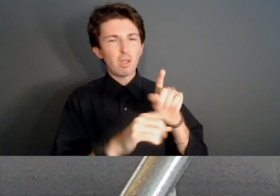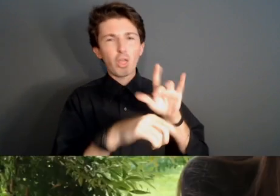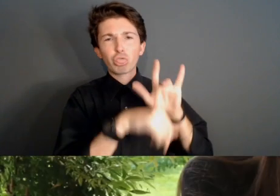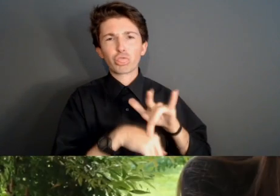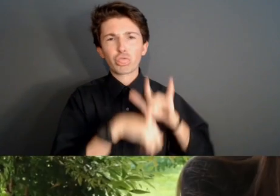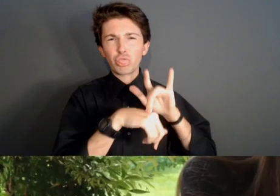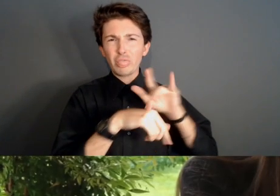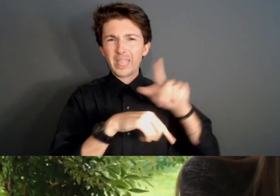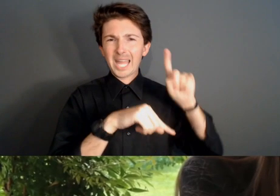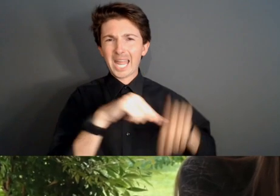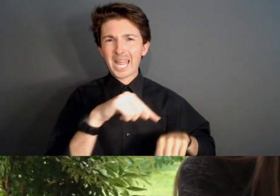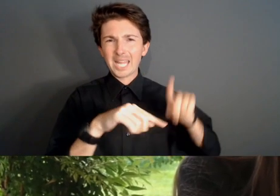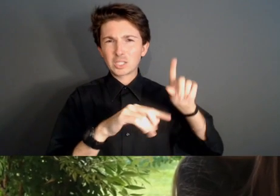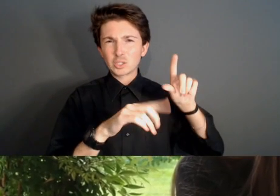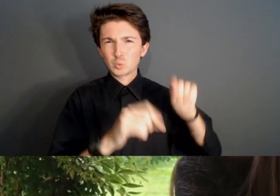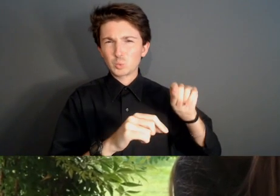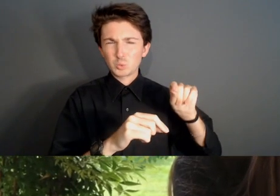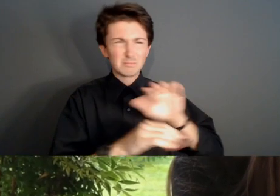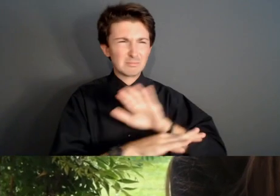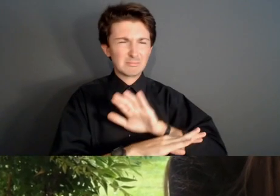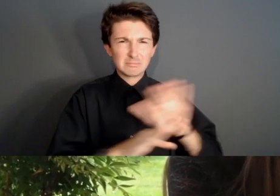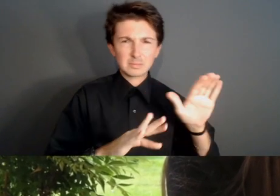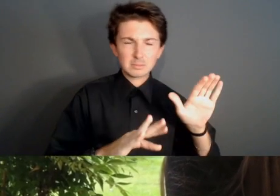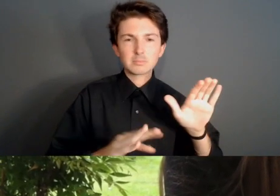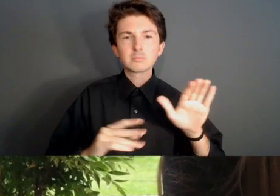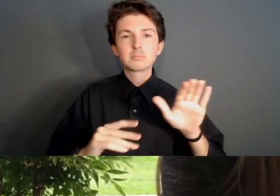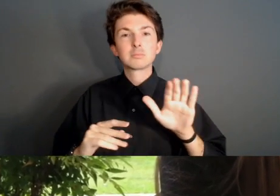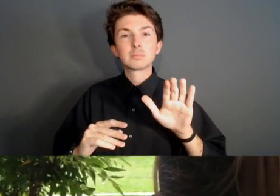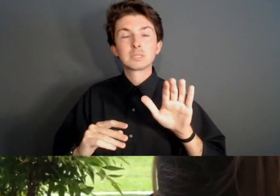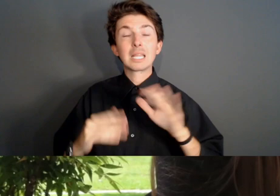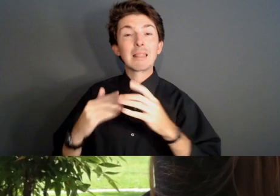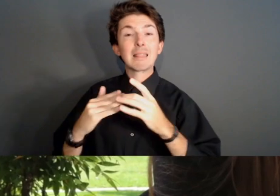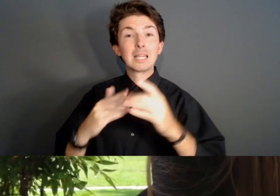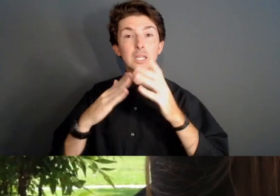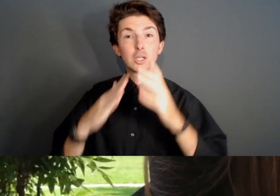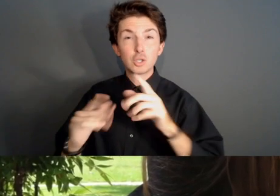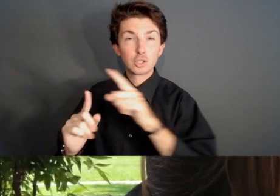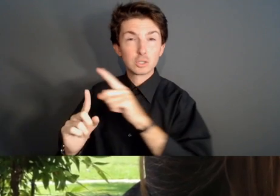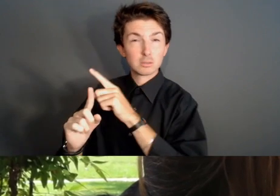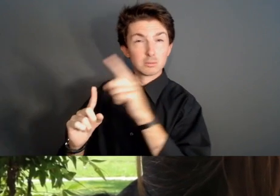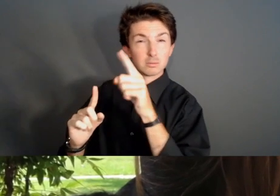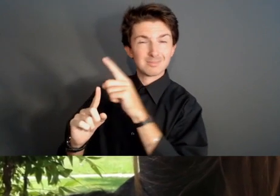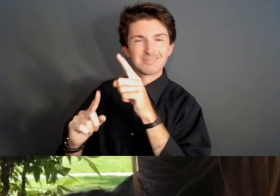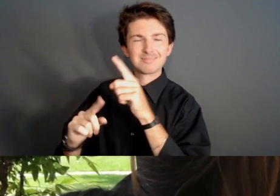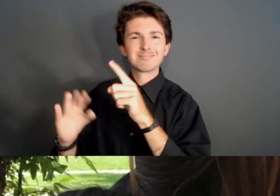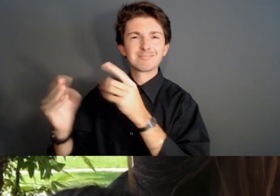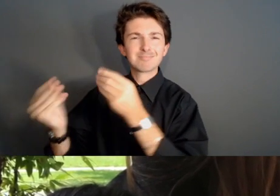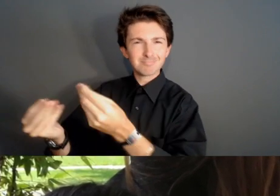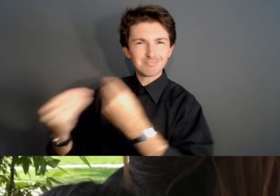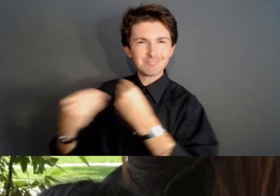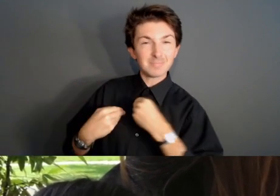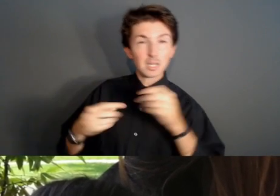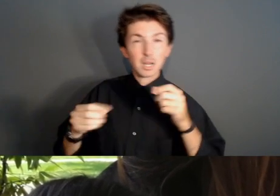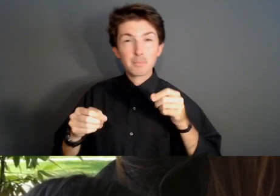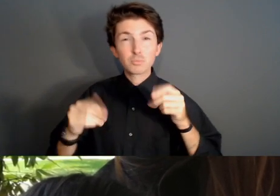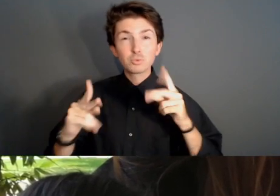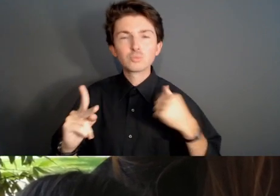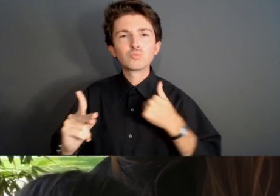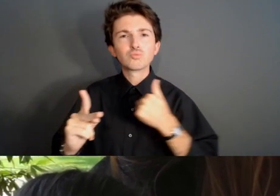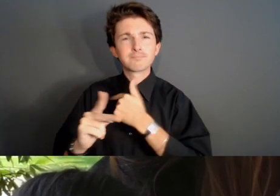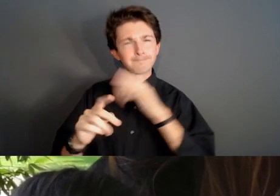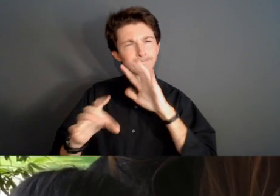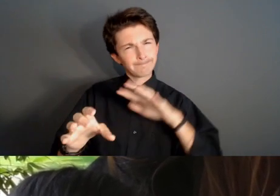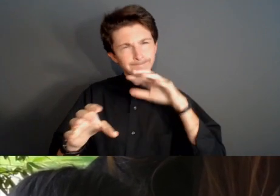do. Leadership, which enables diverse people with disabilities to participate